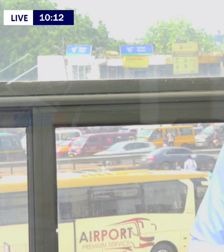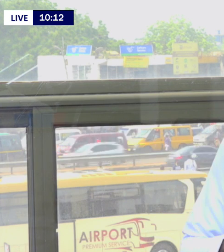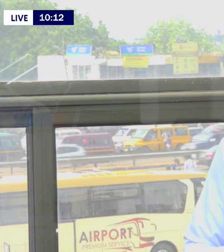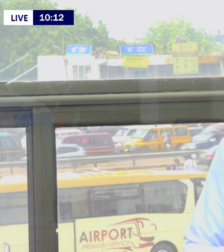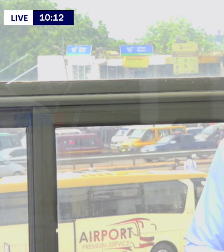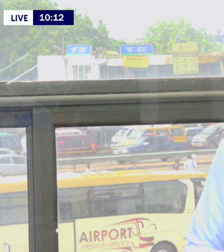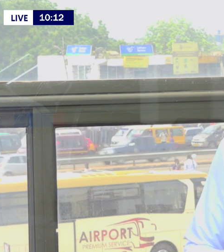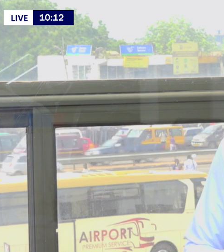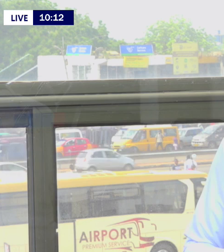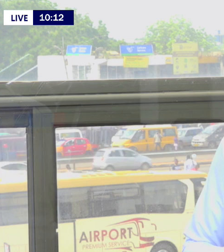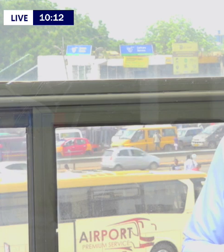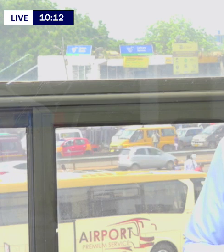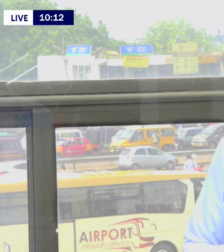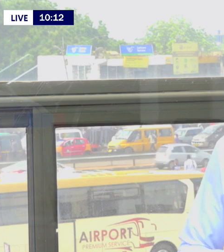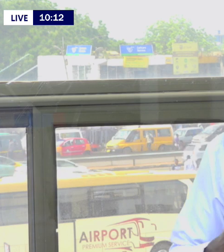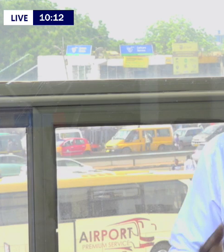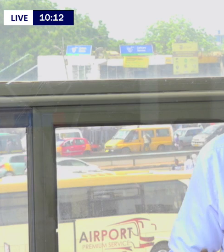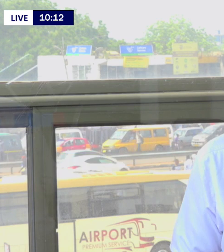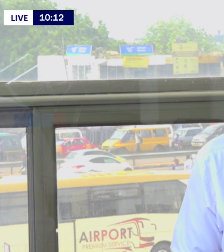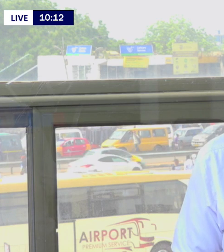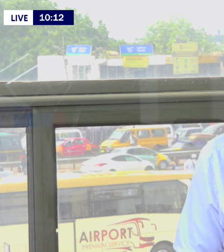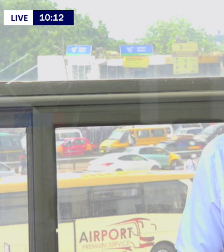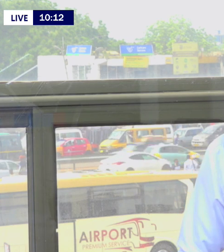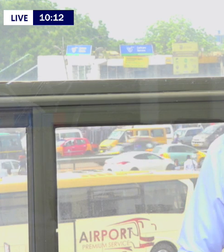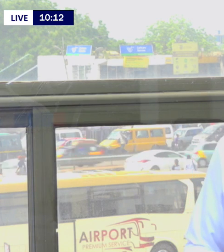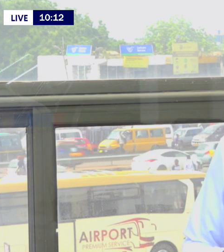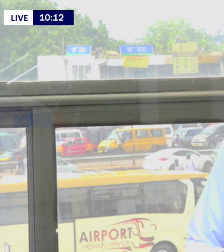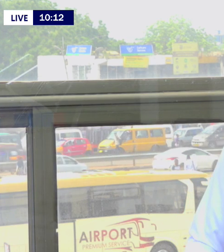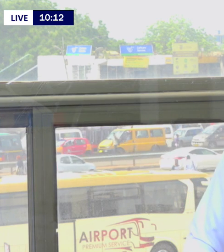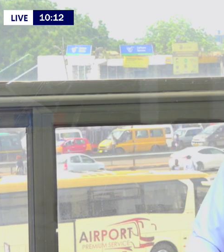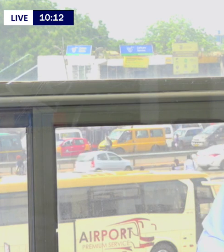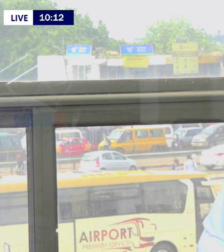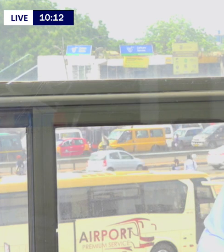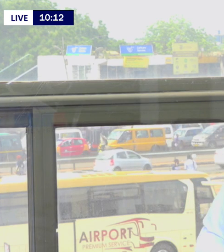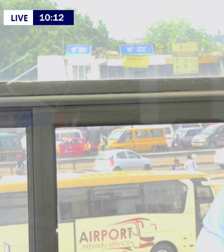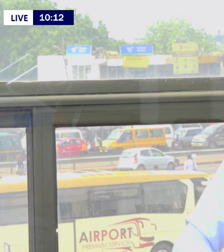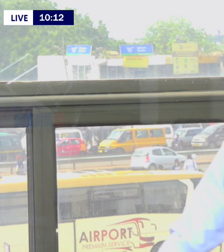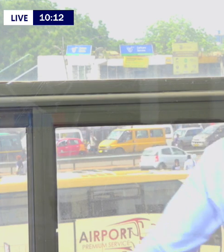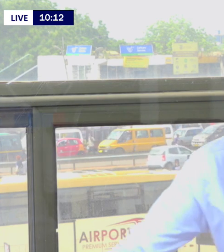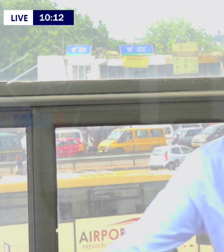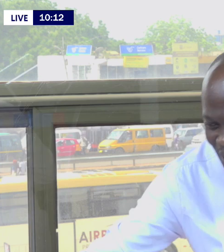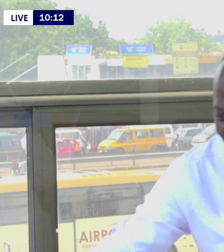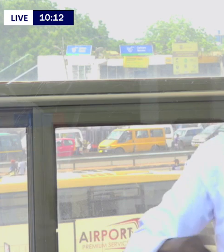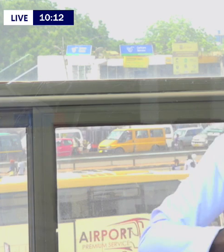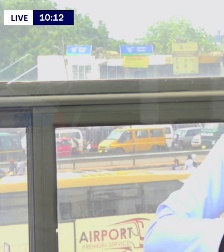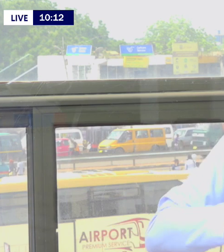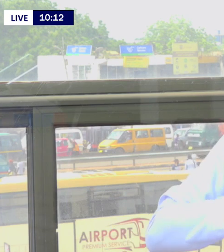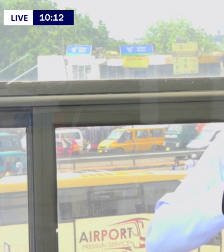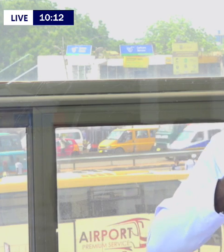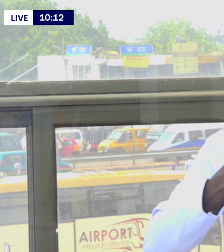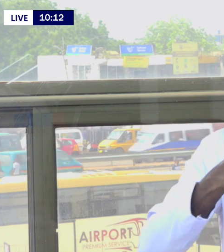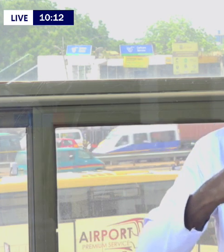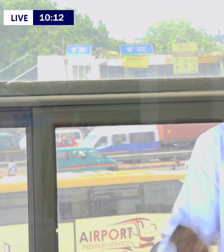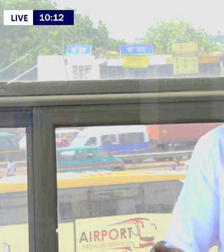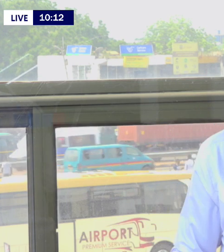din ya nickname no say echoas register echoas register e san say ye hwe mu no nipa